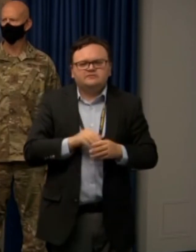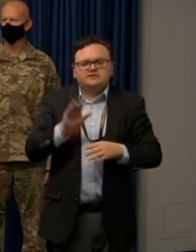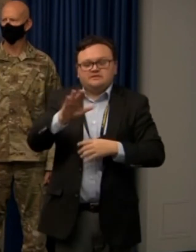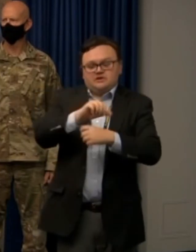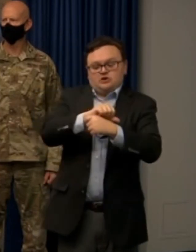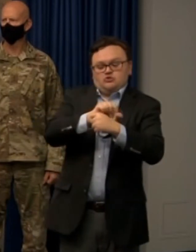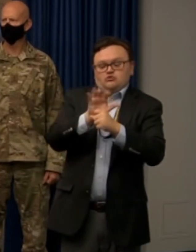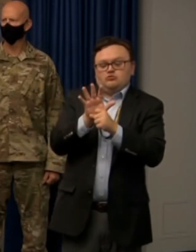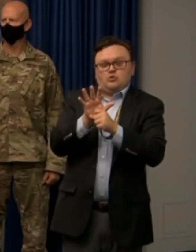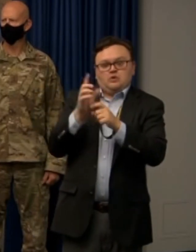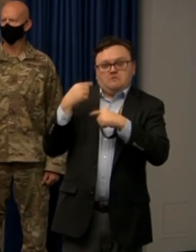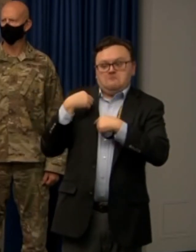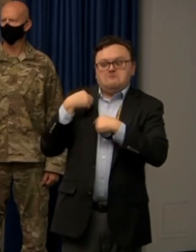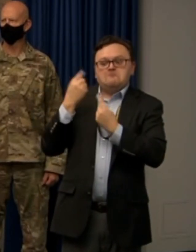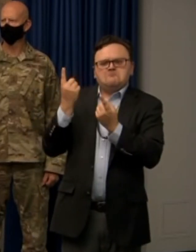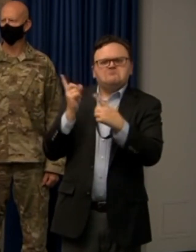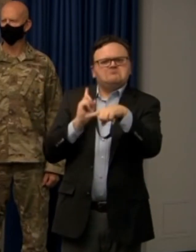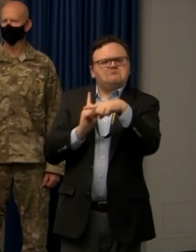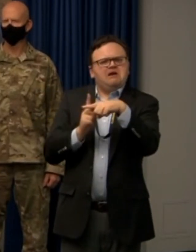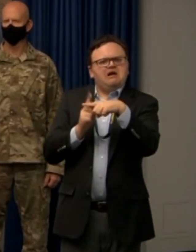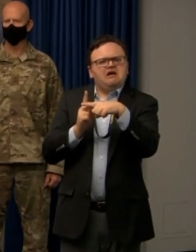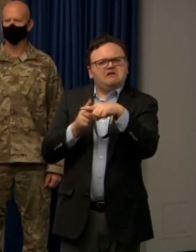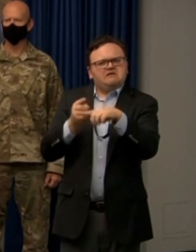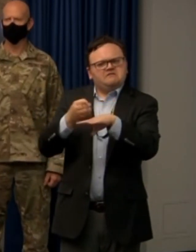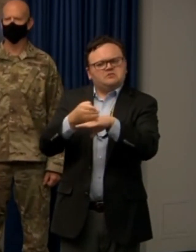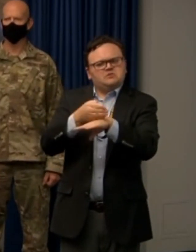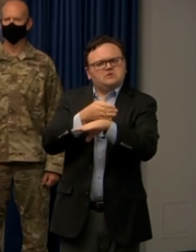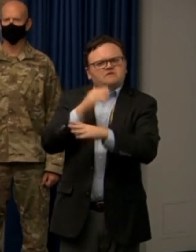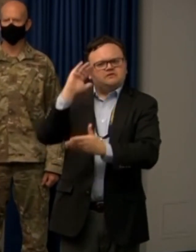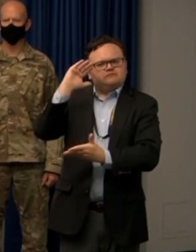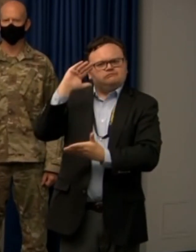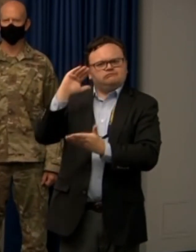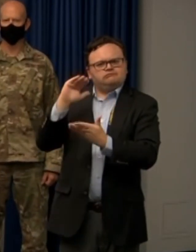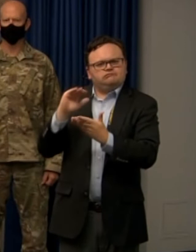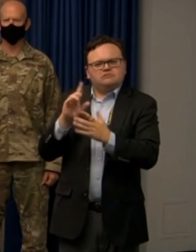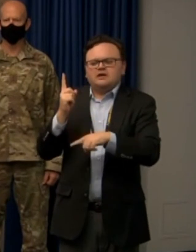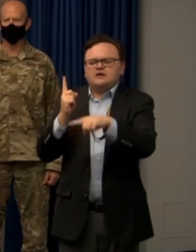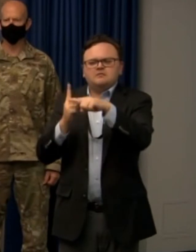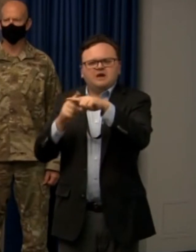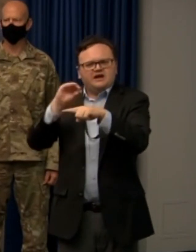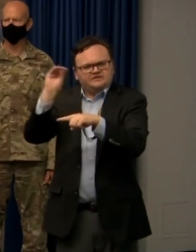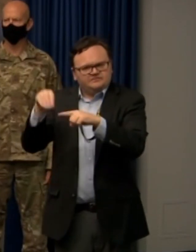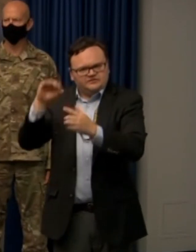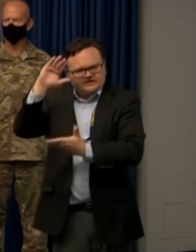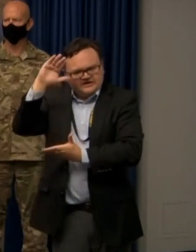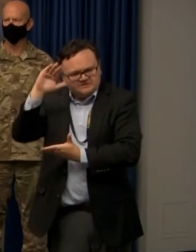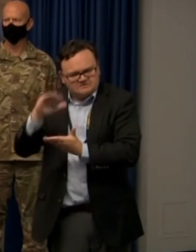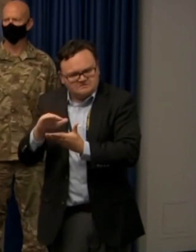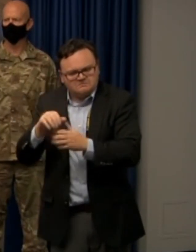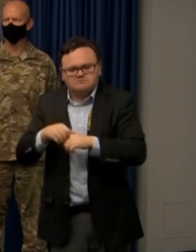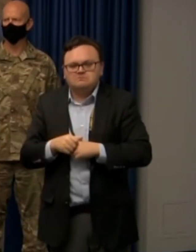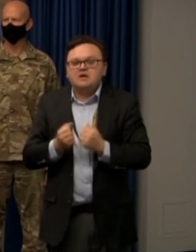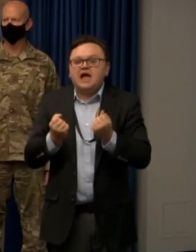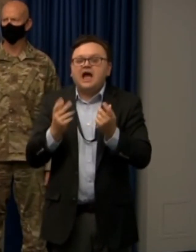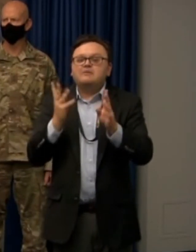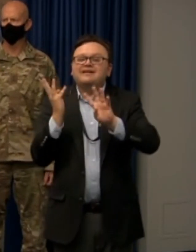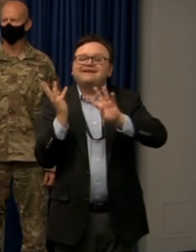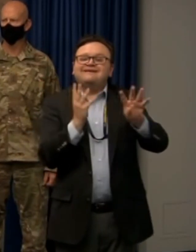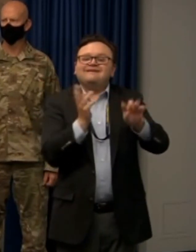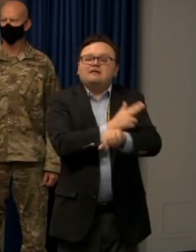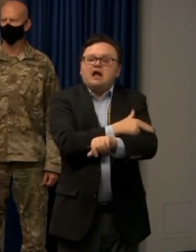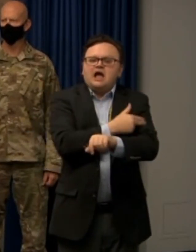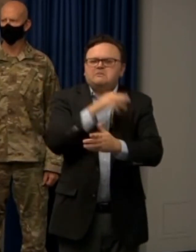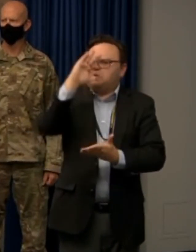have been pretty positive over the last 7 to 10 days. Their positivity's down. Their COVID positive patients in the hospital is down